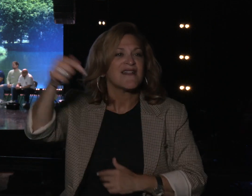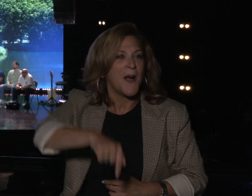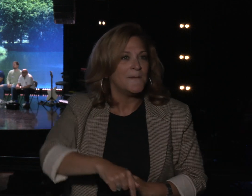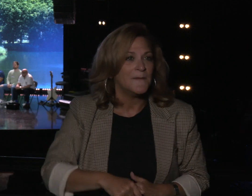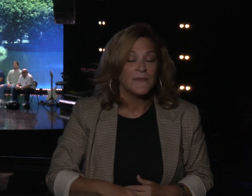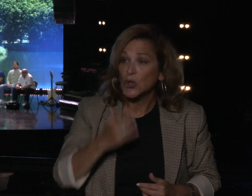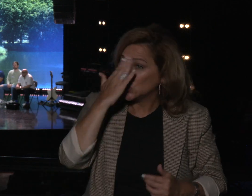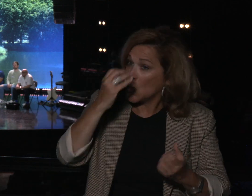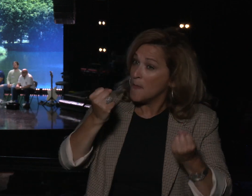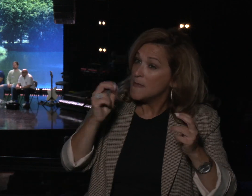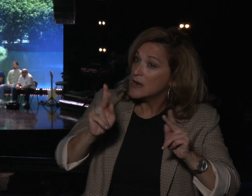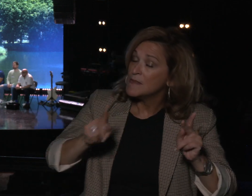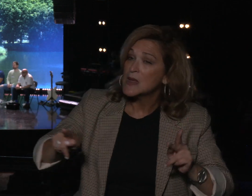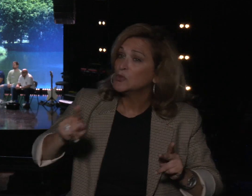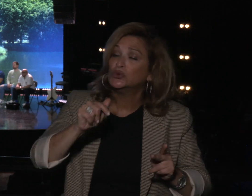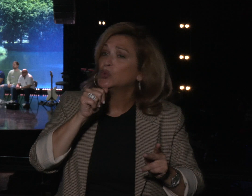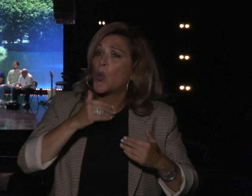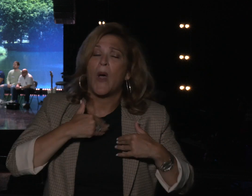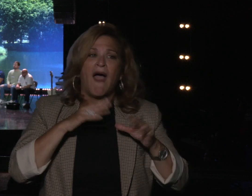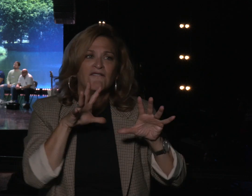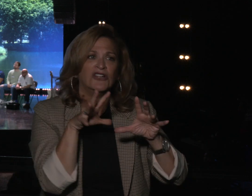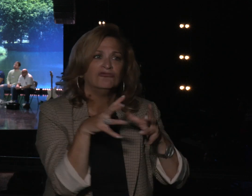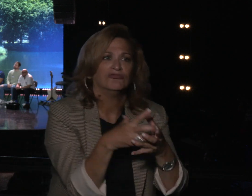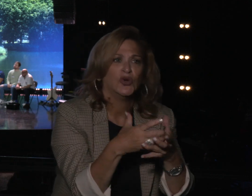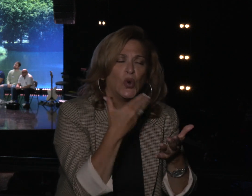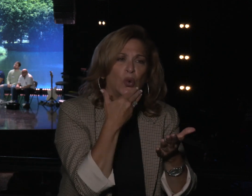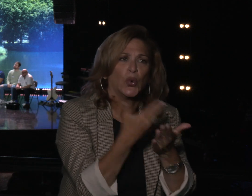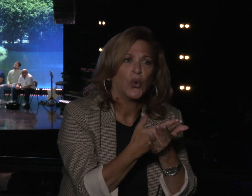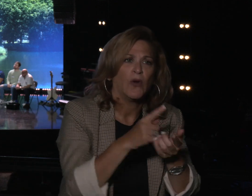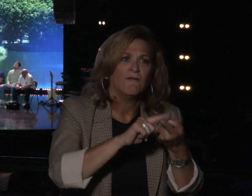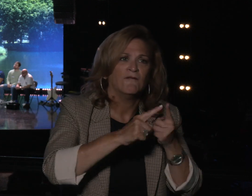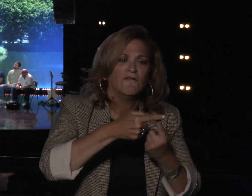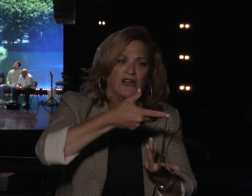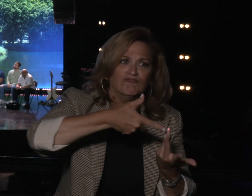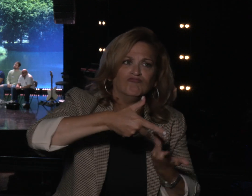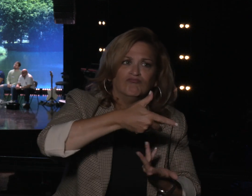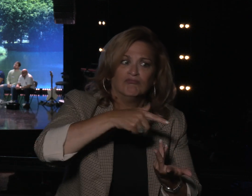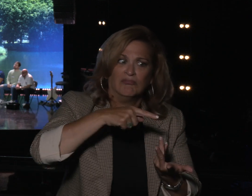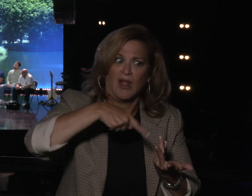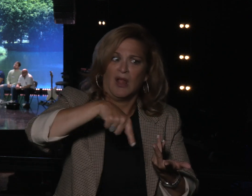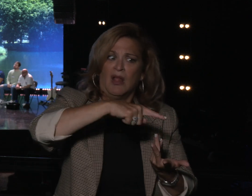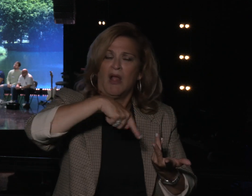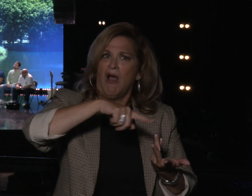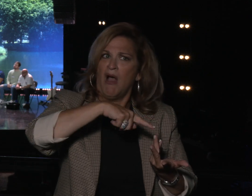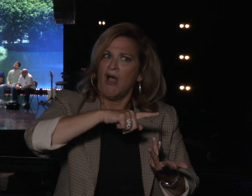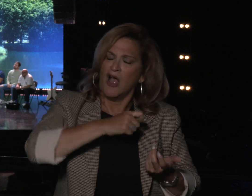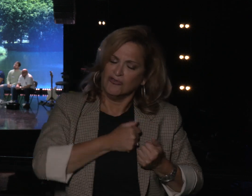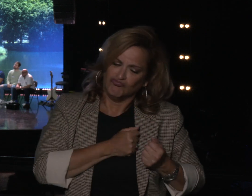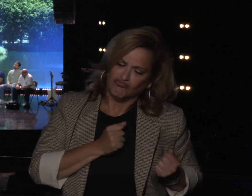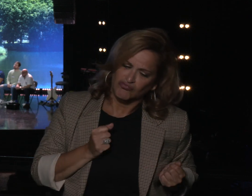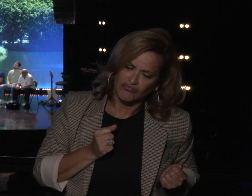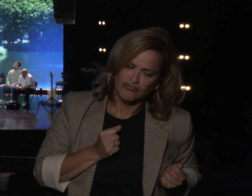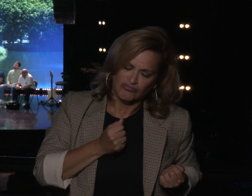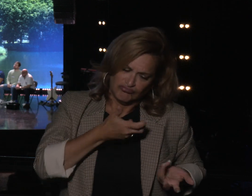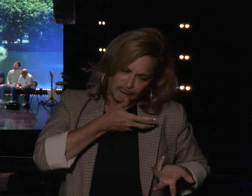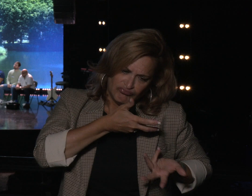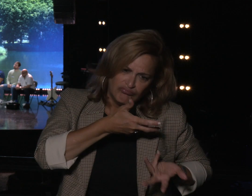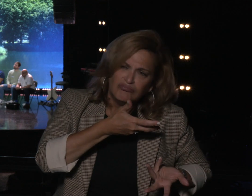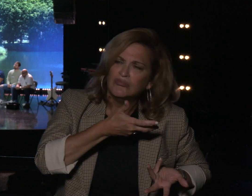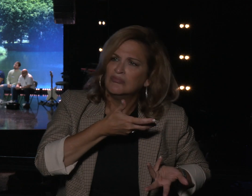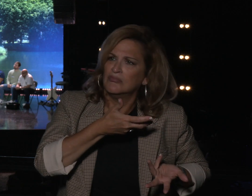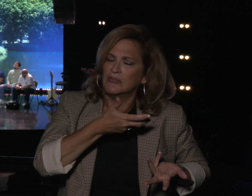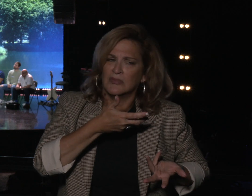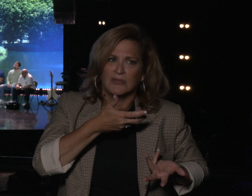that don't have a good circle of friends, that don't have a good circle of people that you could be open with and you could be exposed to and